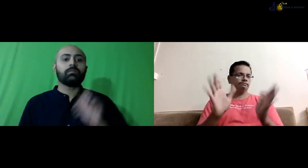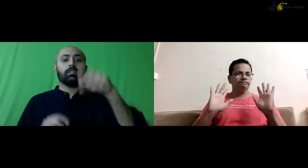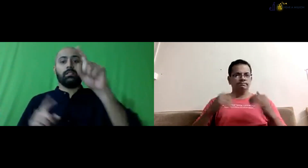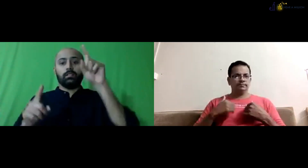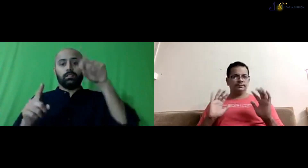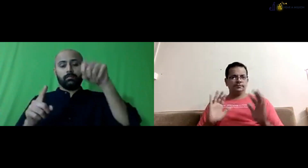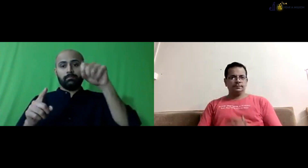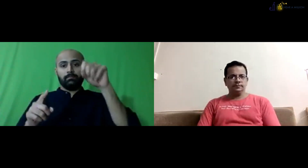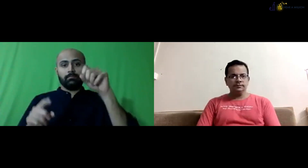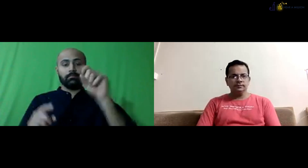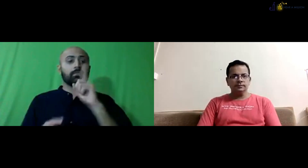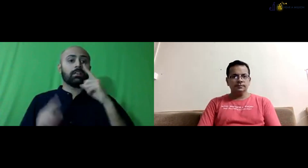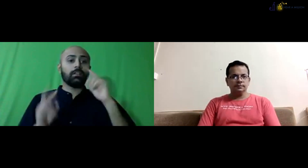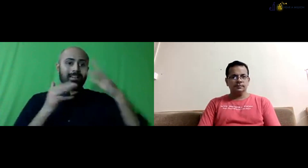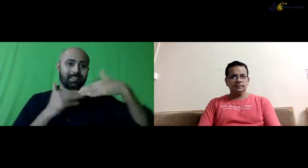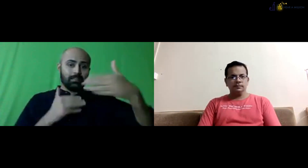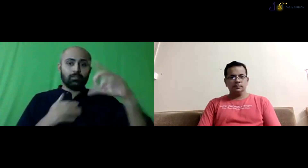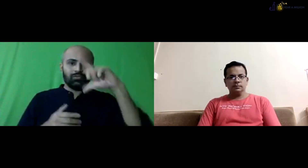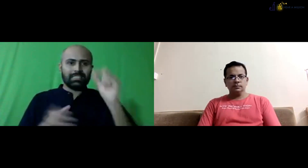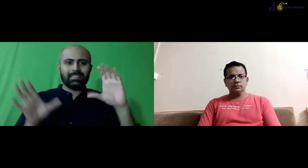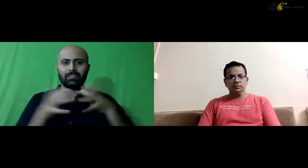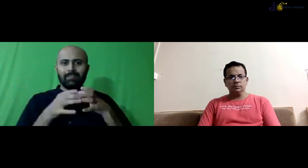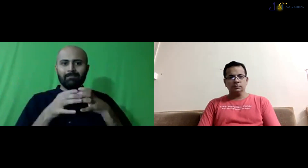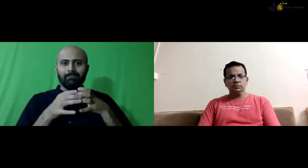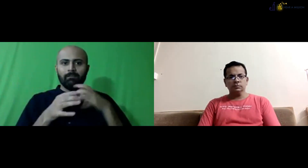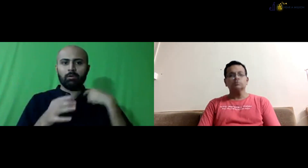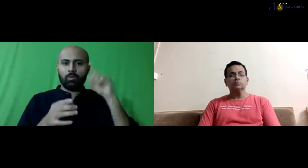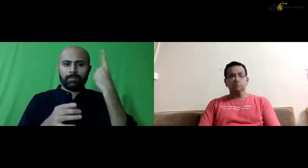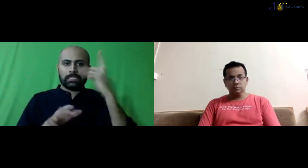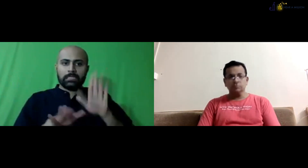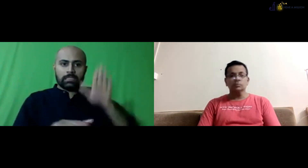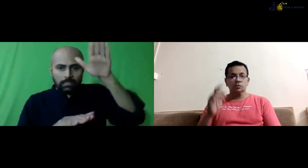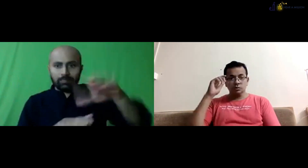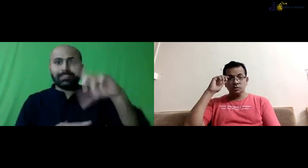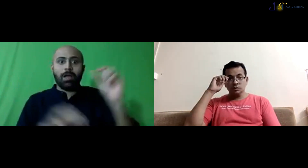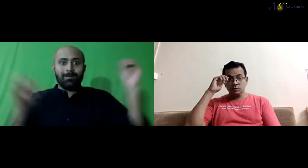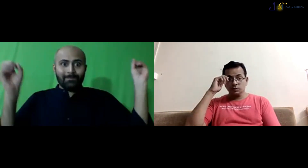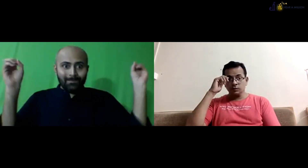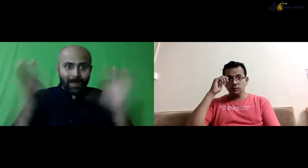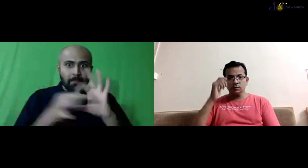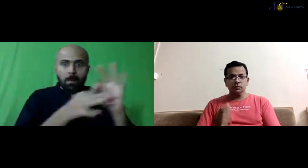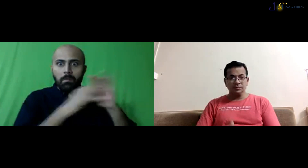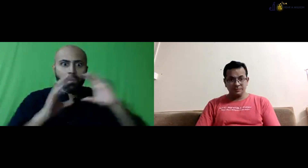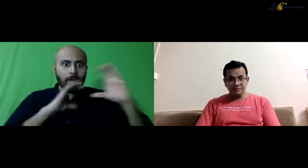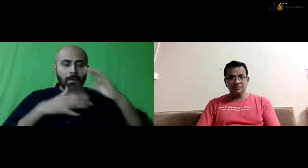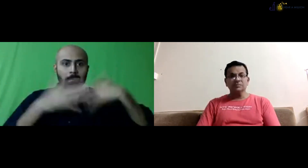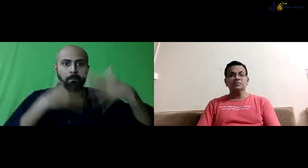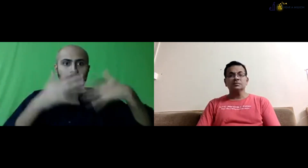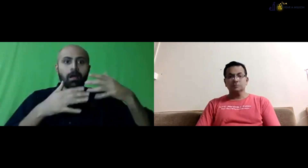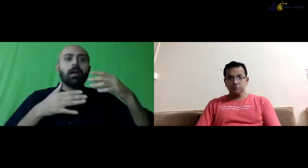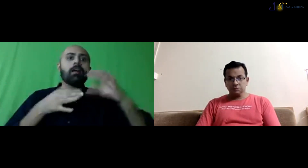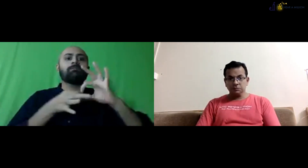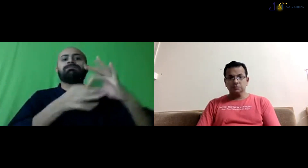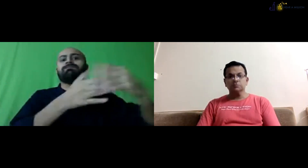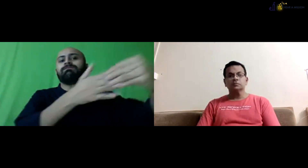right? So we need to think about it, right, in the future. Yes, right. We will have a WhatsApp group. The first step